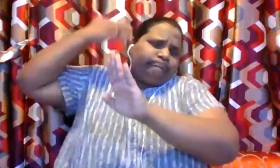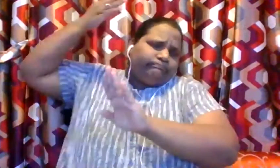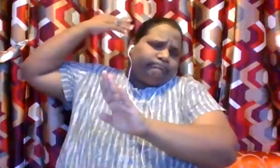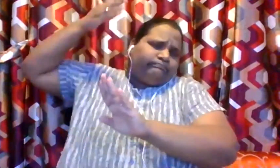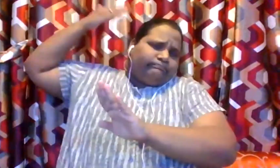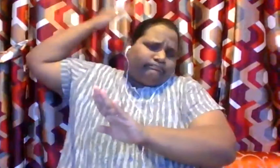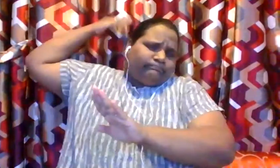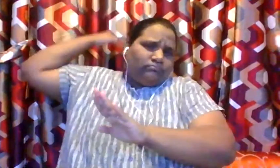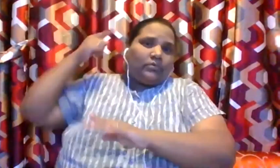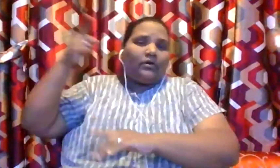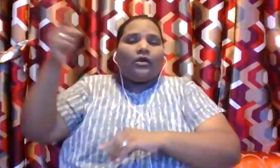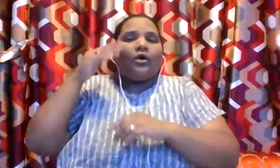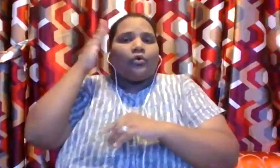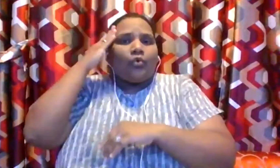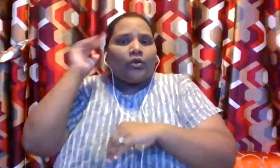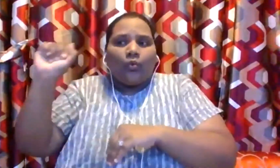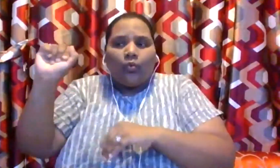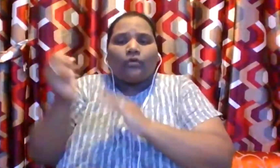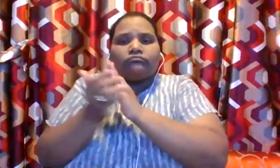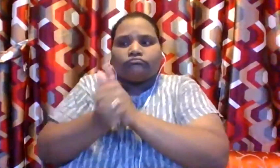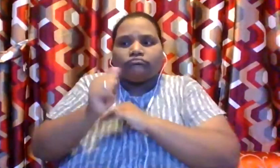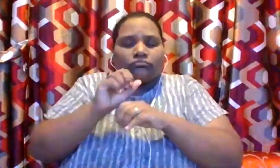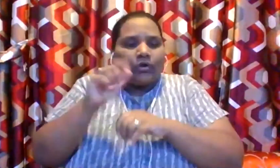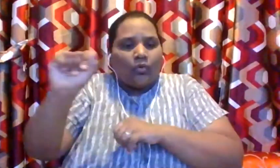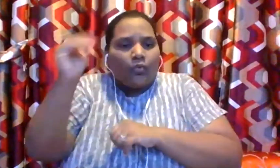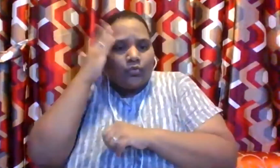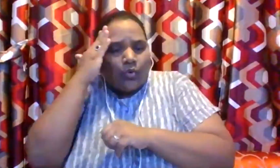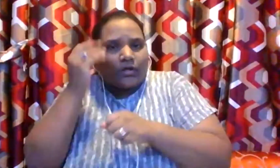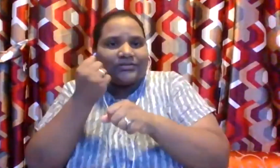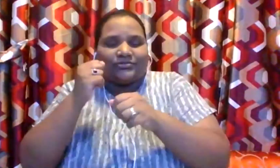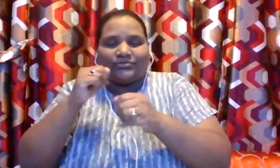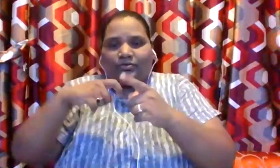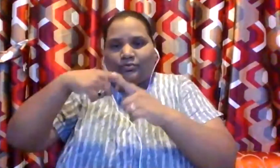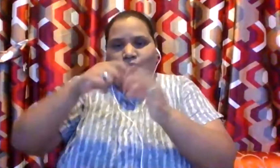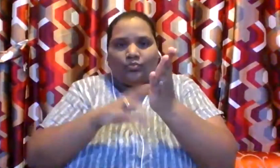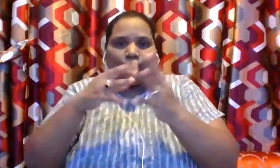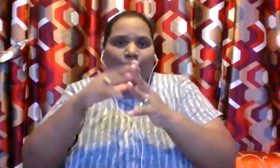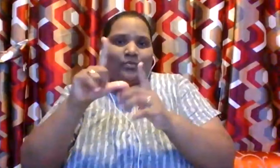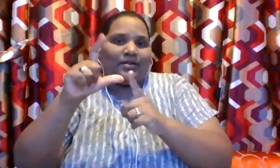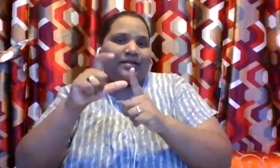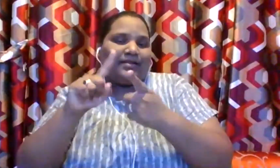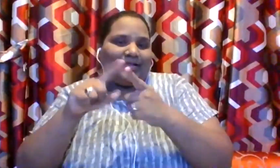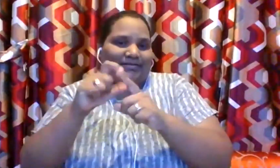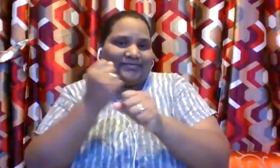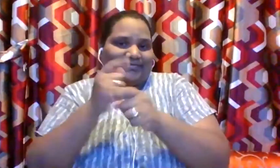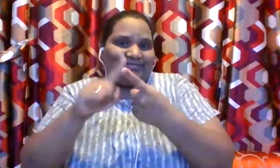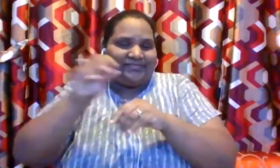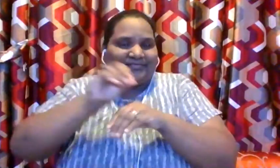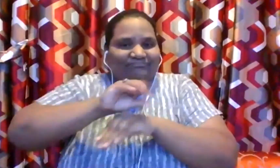knowledge, this transcendental knowledge, to sun god, and his name was Vivasavan. So, okay,